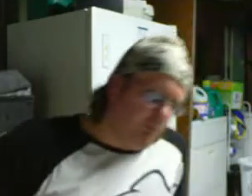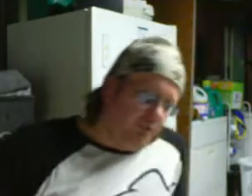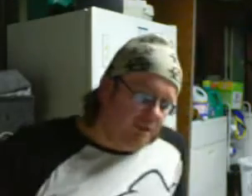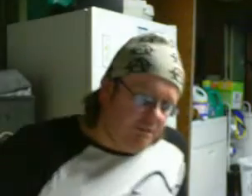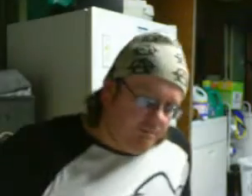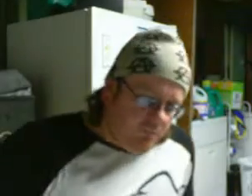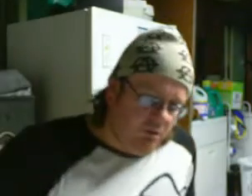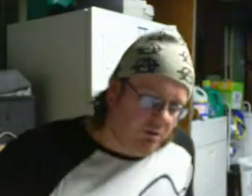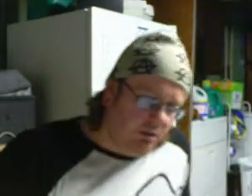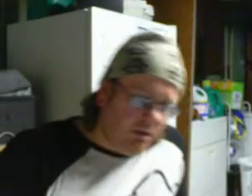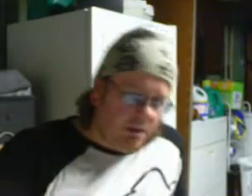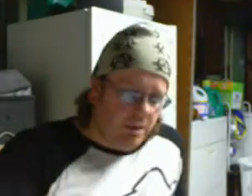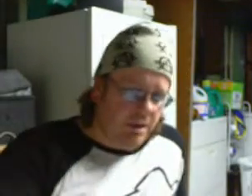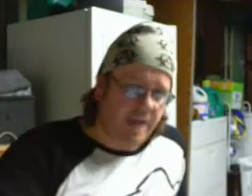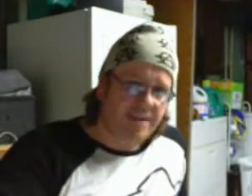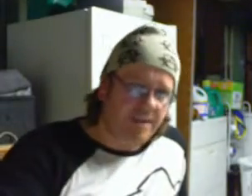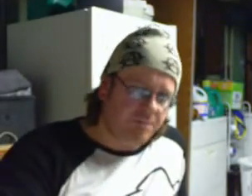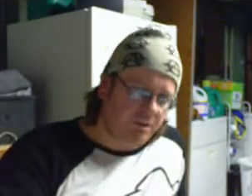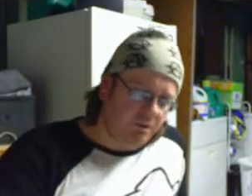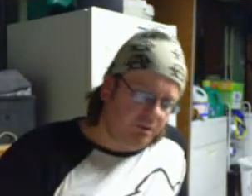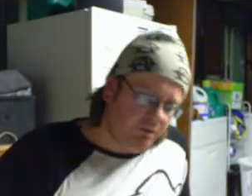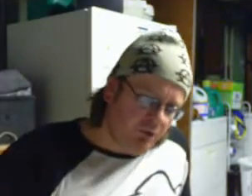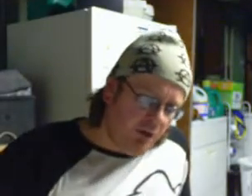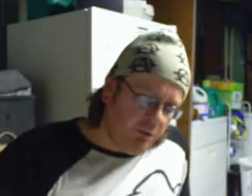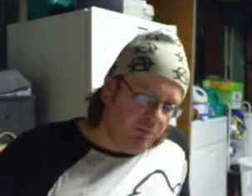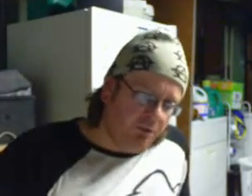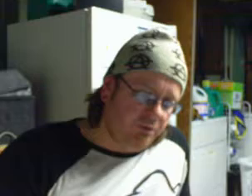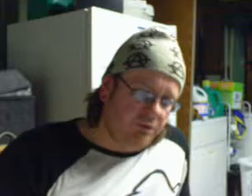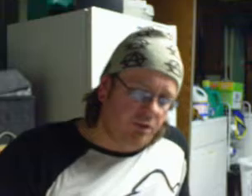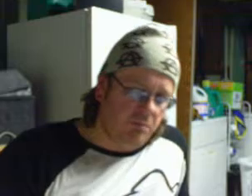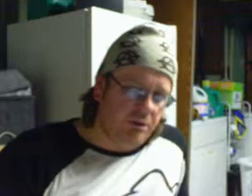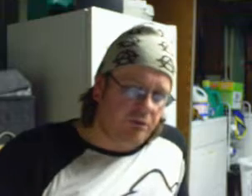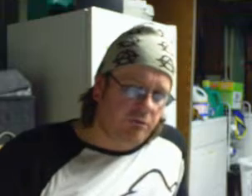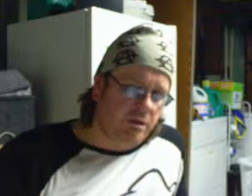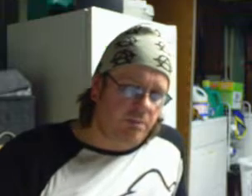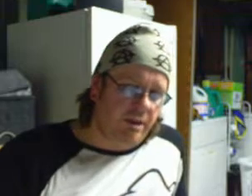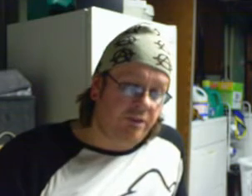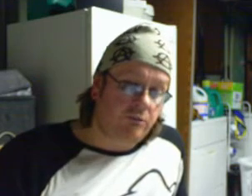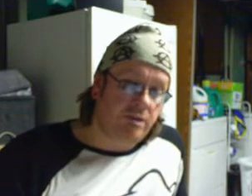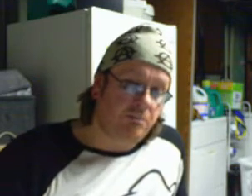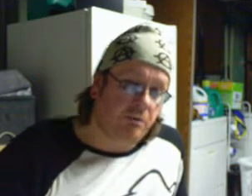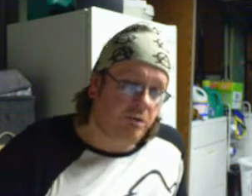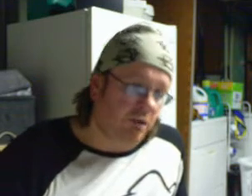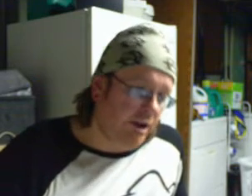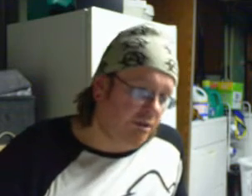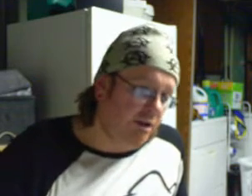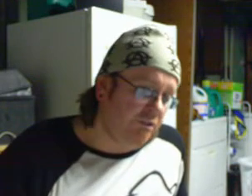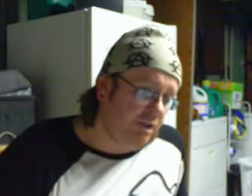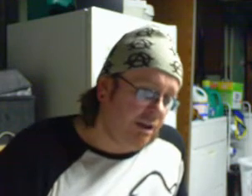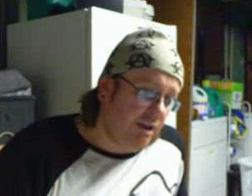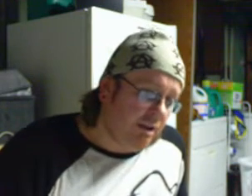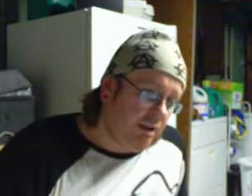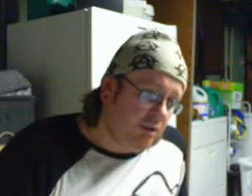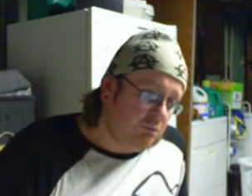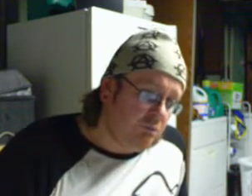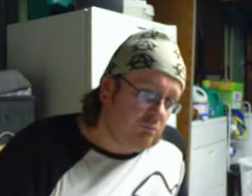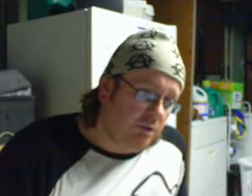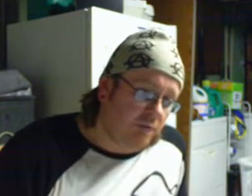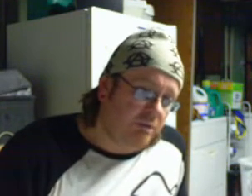5-14. "At Gibeon, Yahweh appeared to Solomon in a dream during the night. God said, 'Ask what you would like me to give